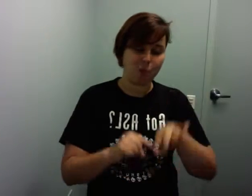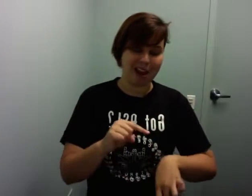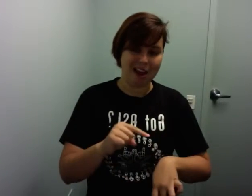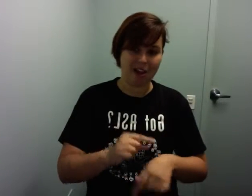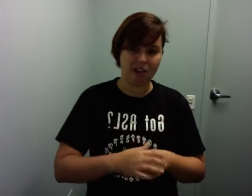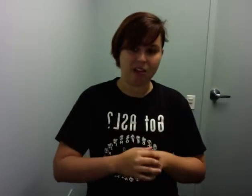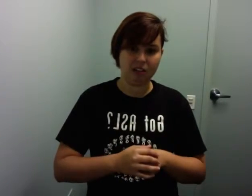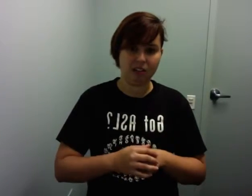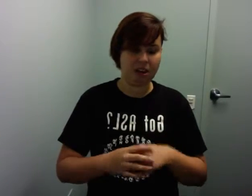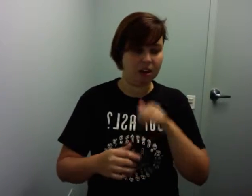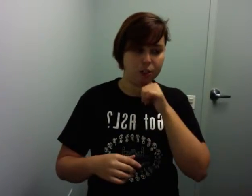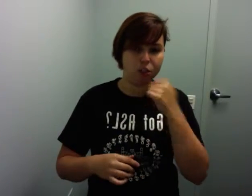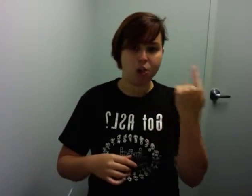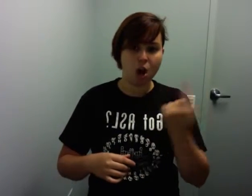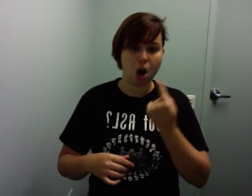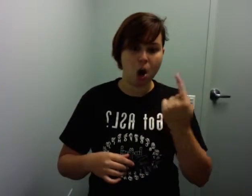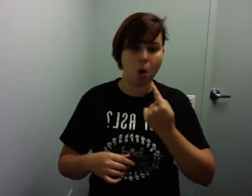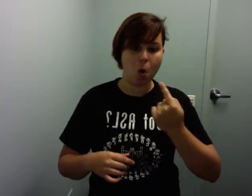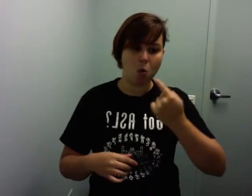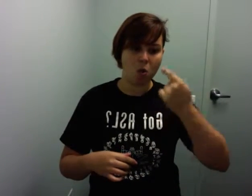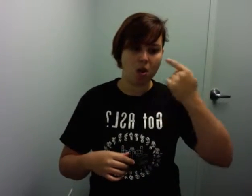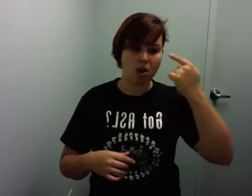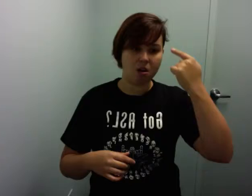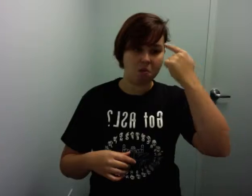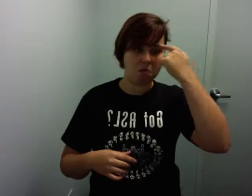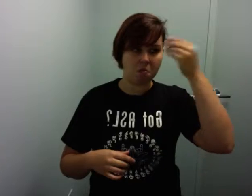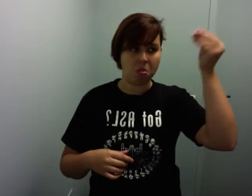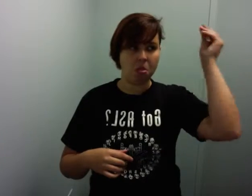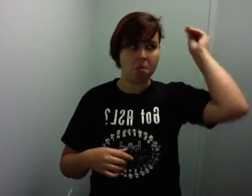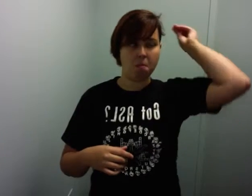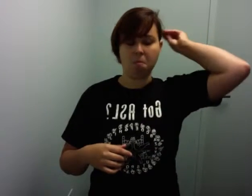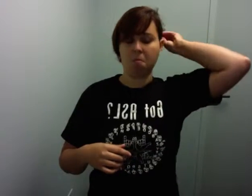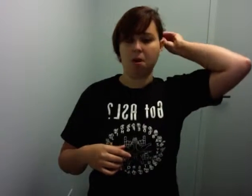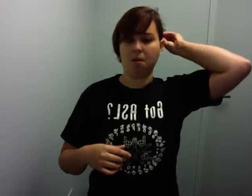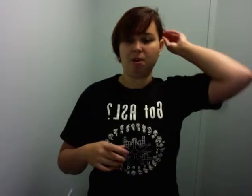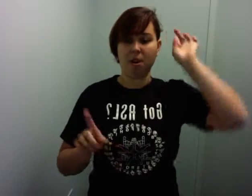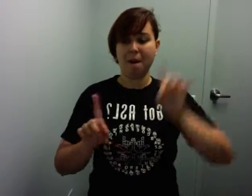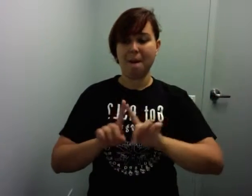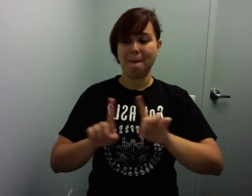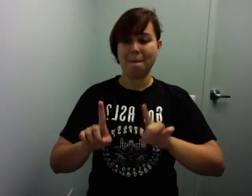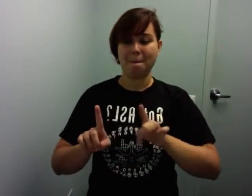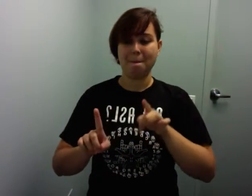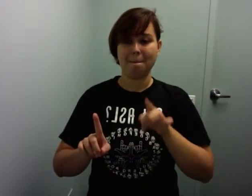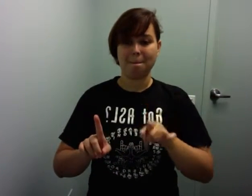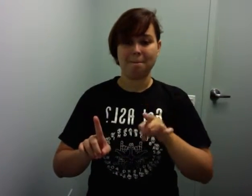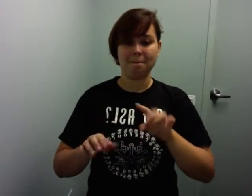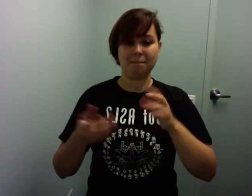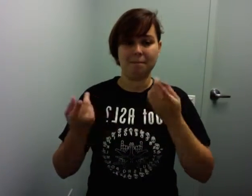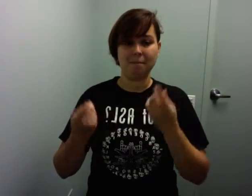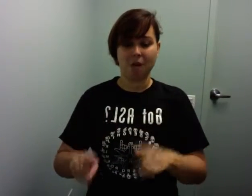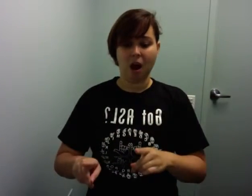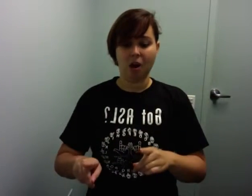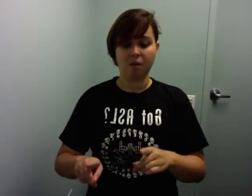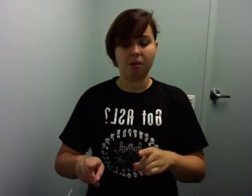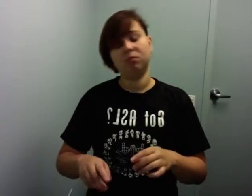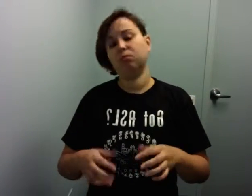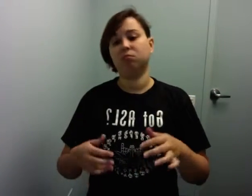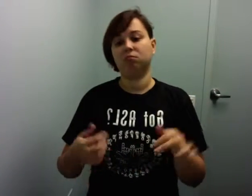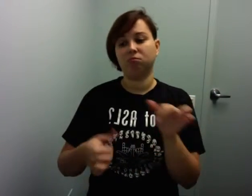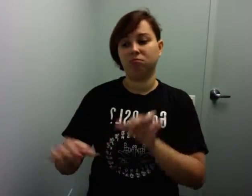laying down of memory and recording it. What's turned out to be really exciting is that our ability to come up with novel solutions